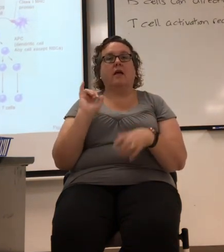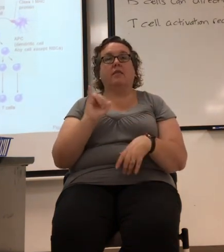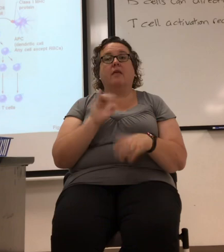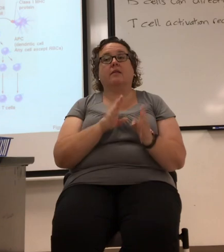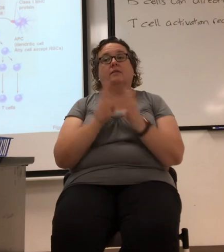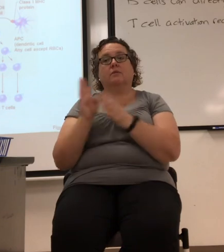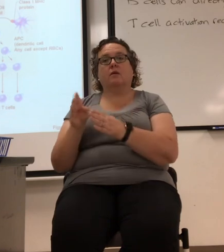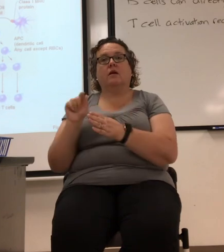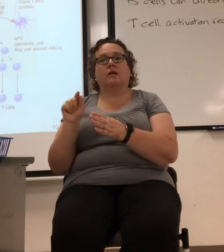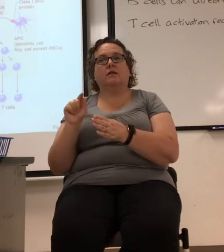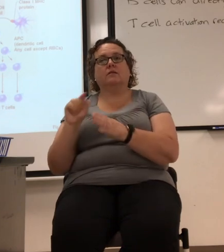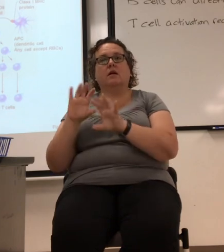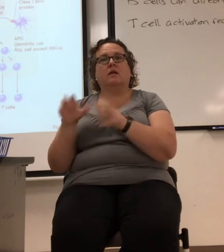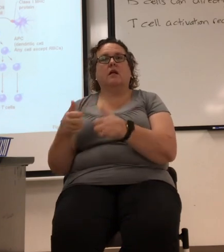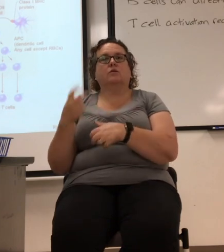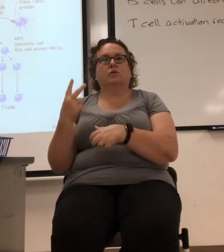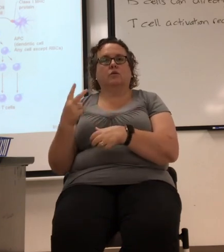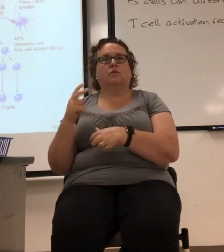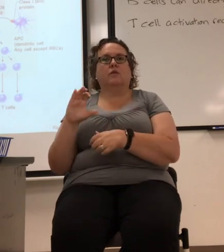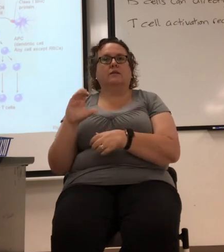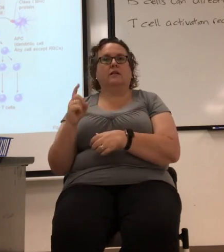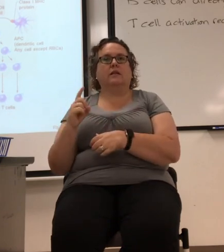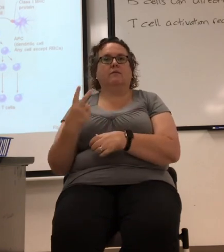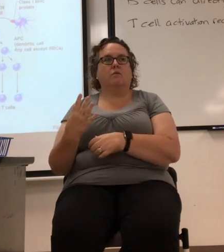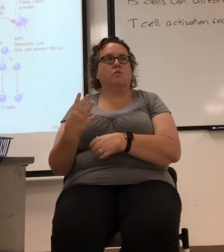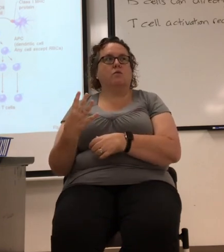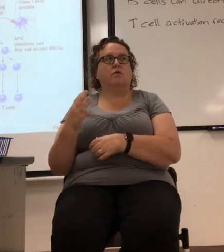2 MHC for the CD4 cell.